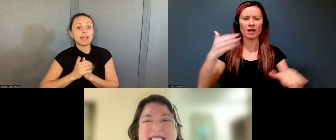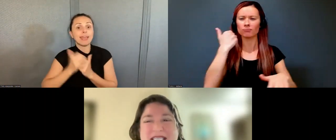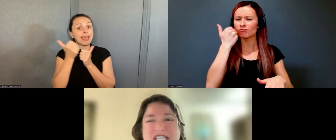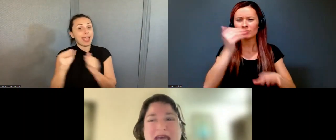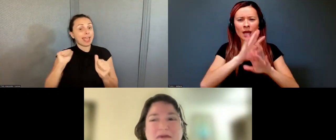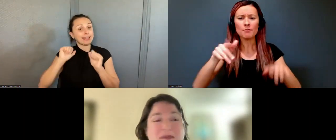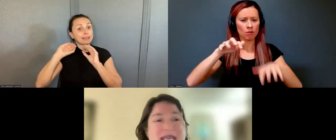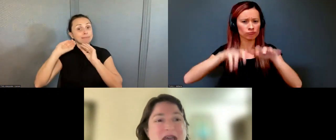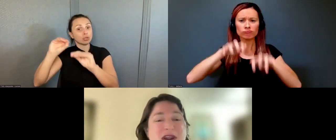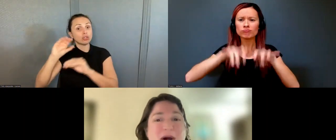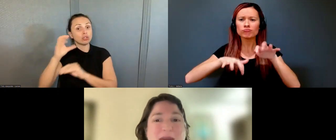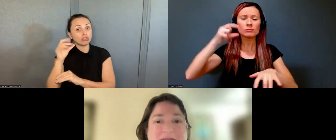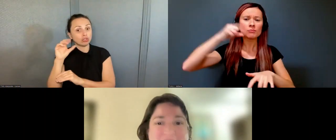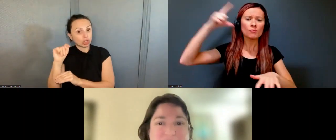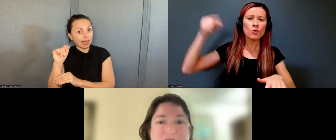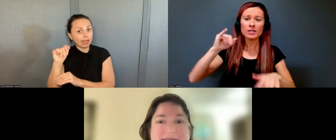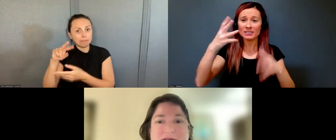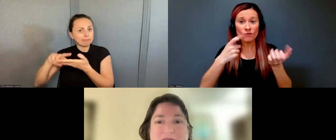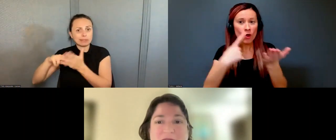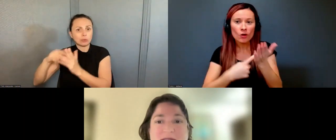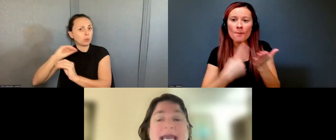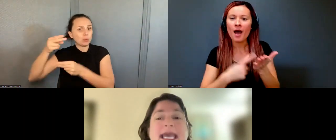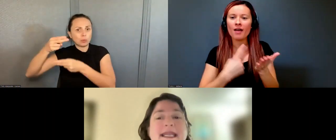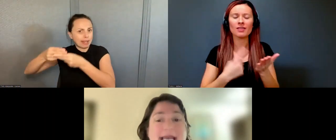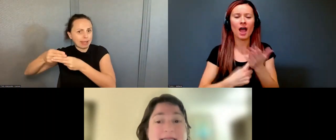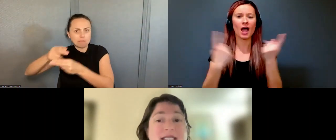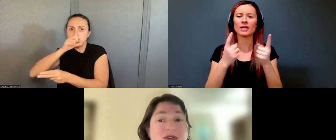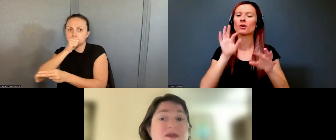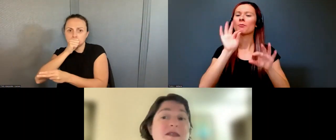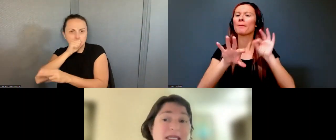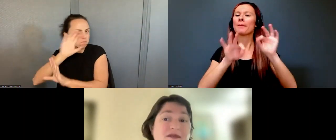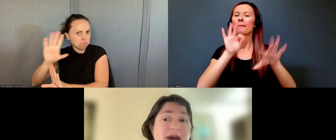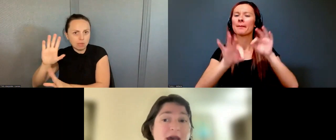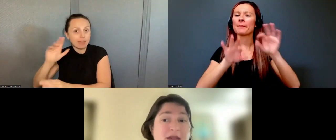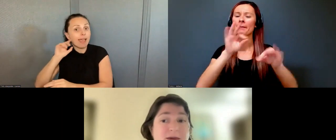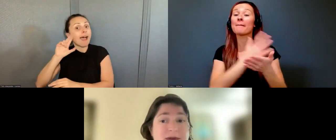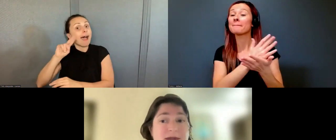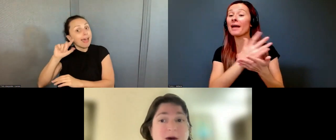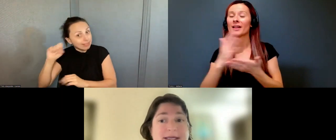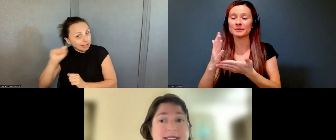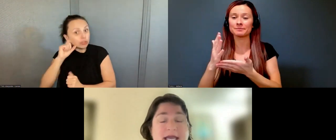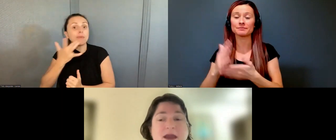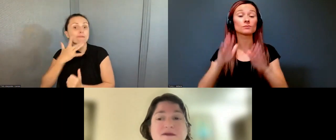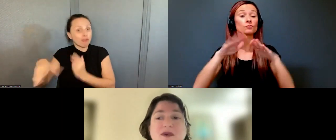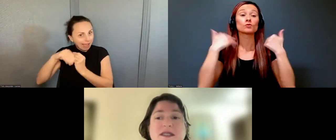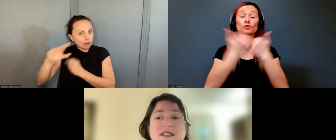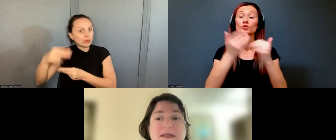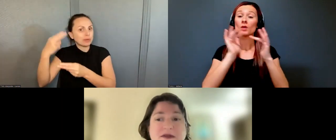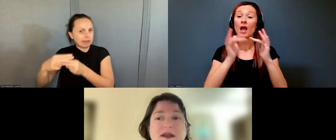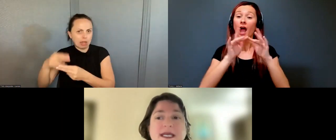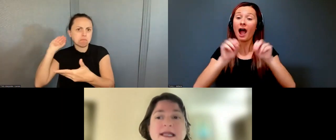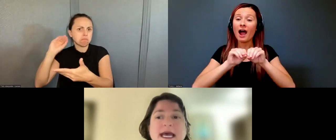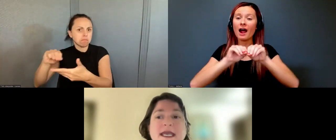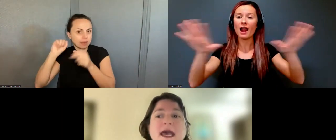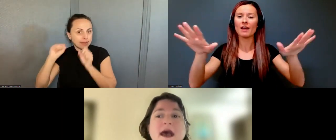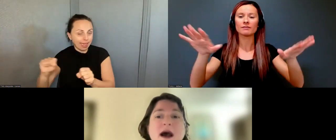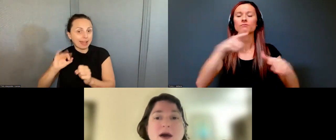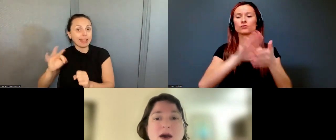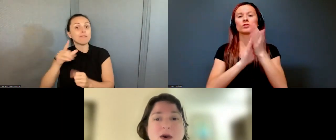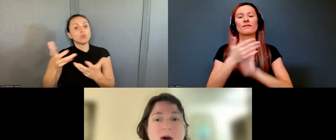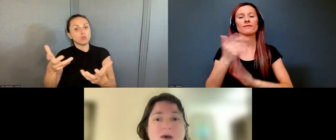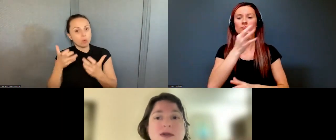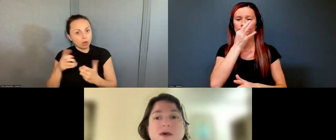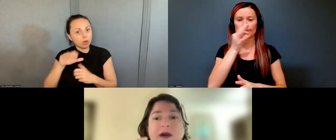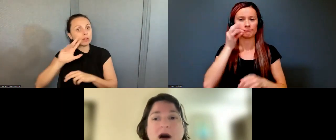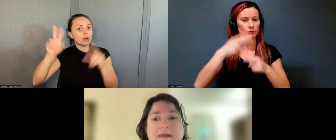Anything put into the chat will be anonymized for later use unless you specify otherwise. If you would specifically like